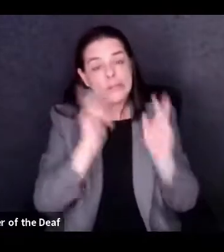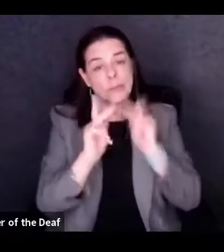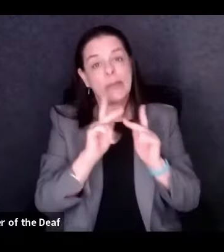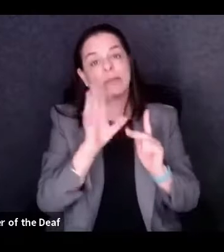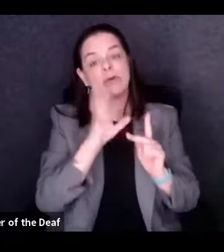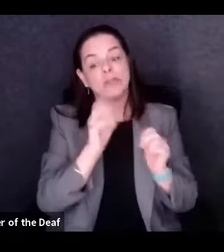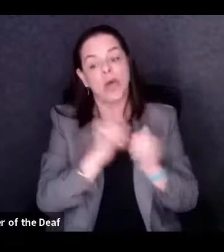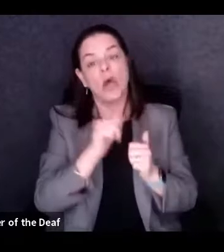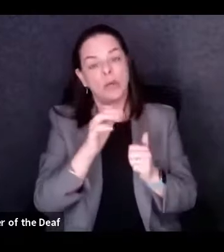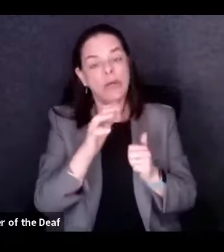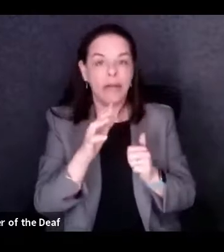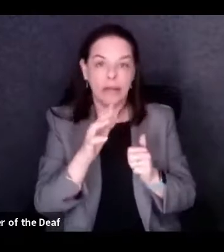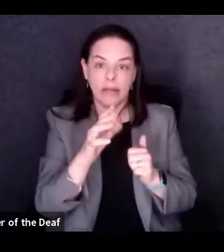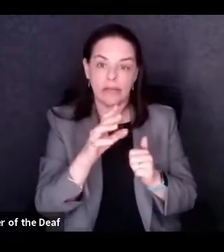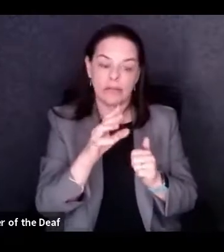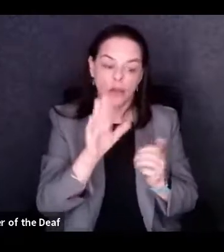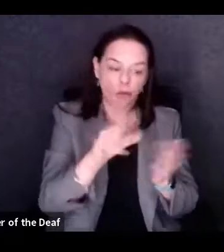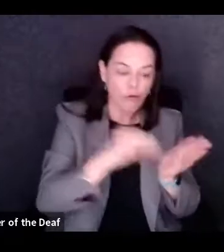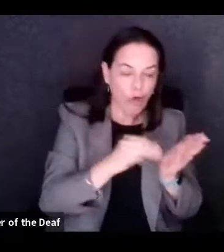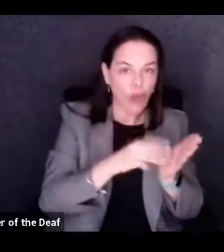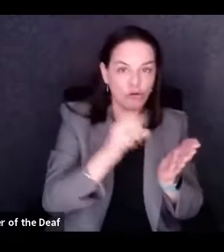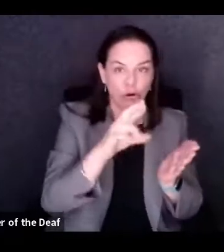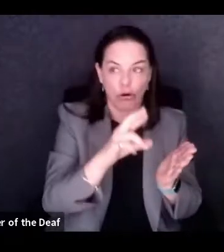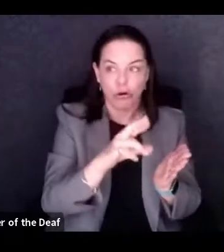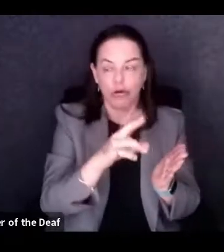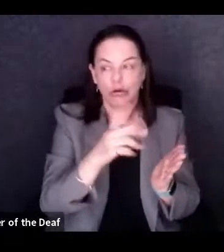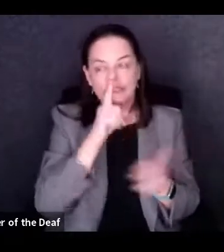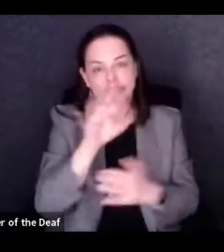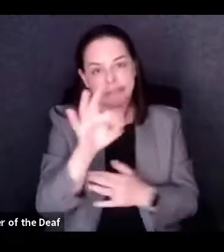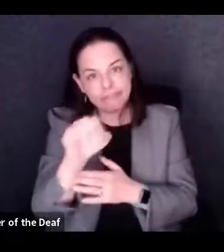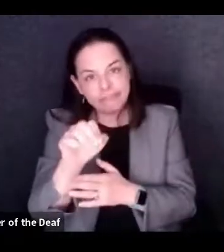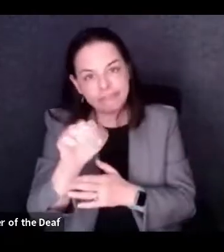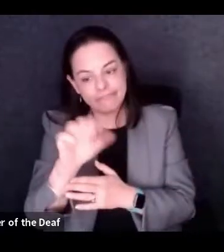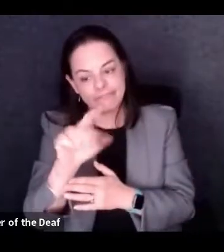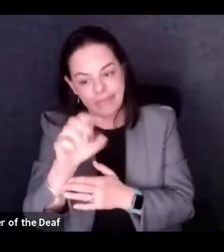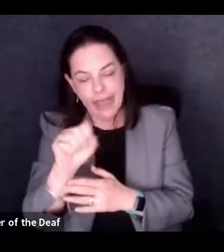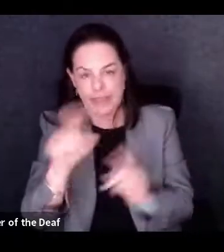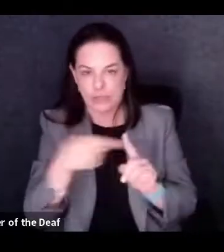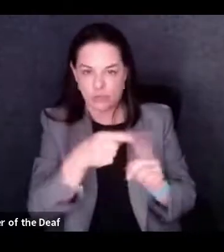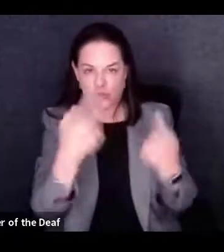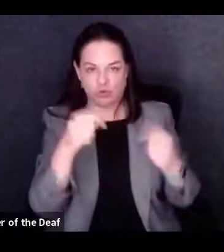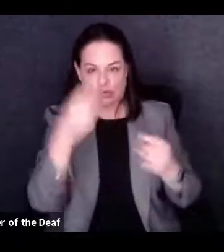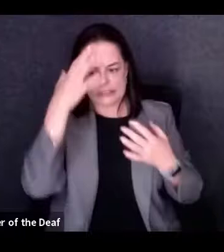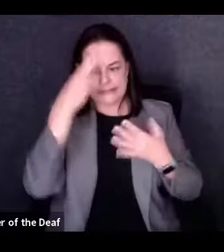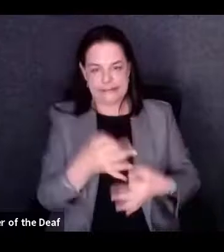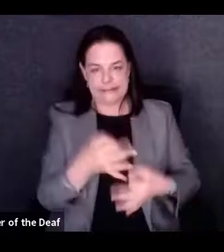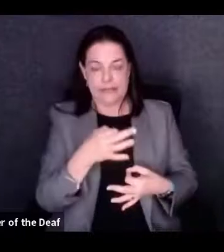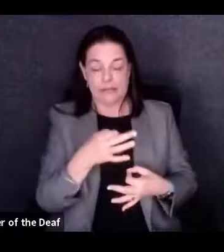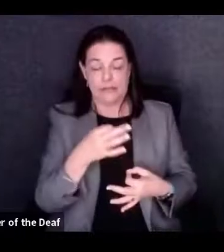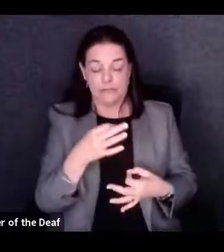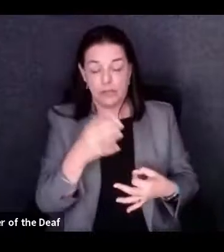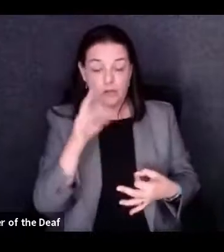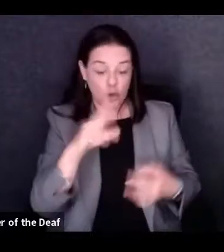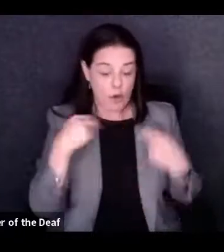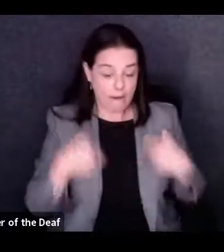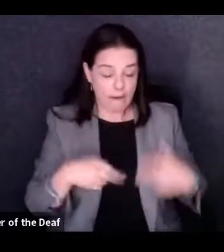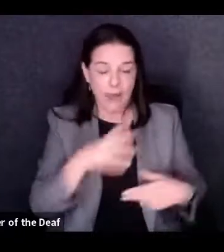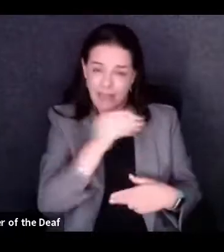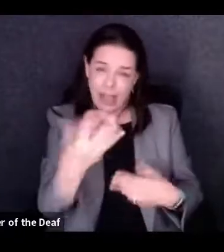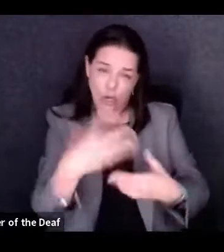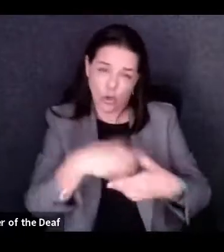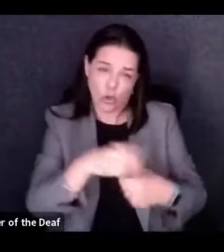with credible sources to get information as they're trying to make decisions on their health, and that includes the vaccine. So talk with your